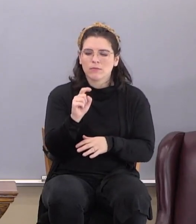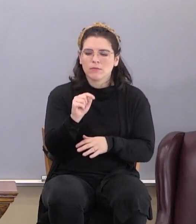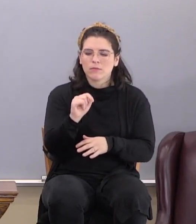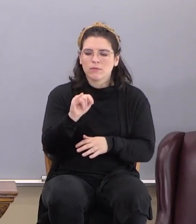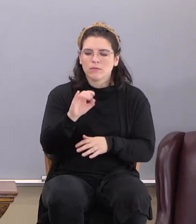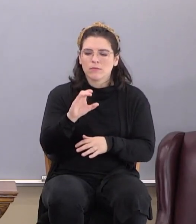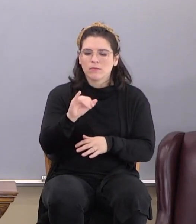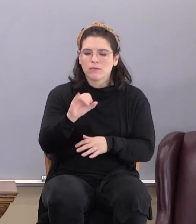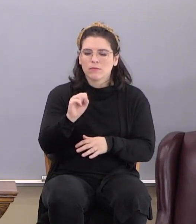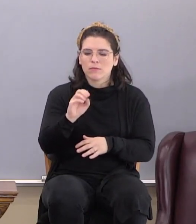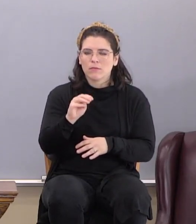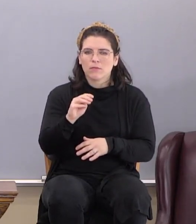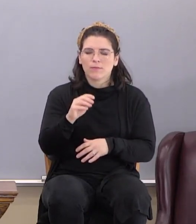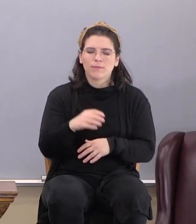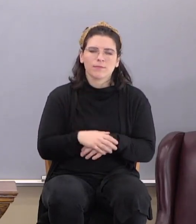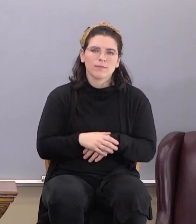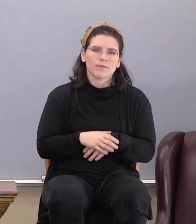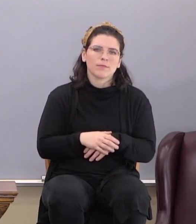There is a lunatic,